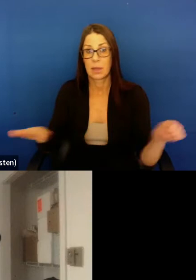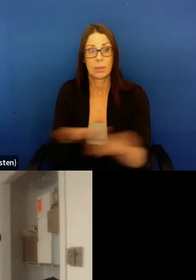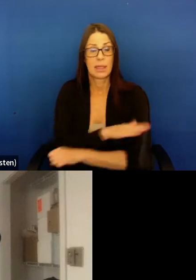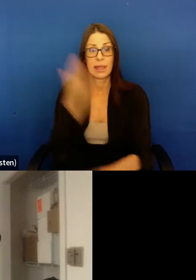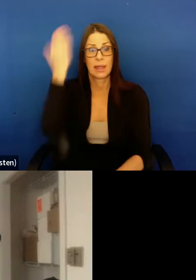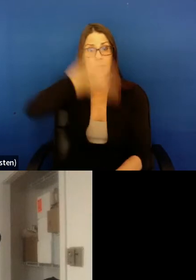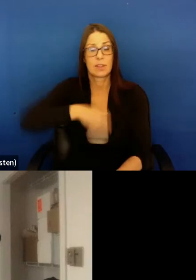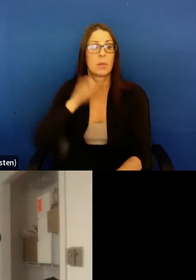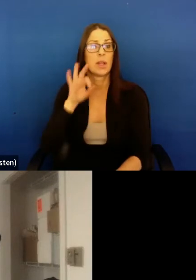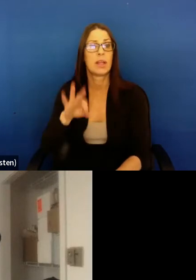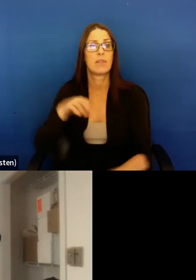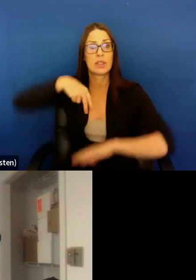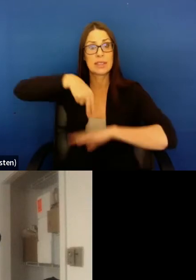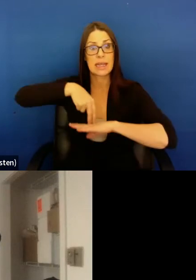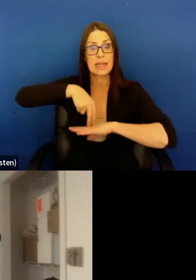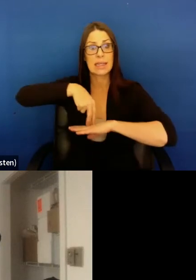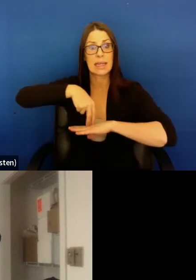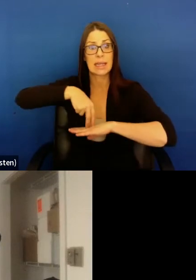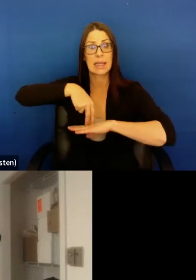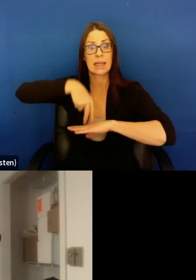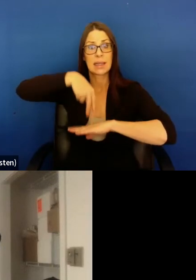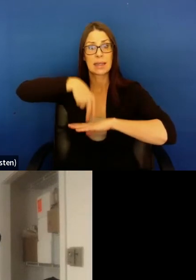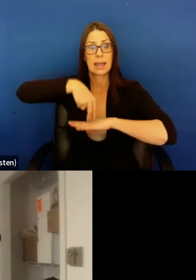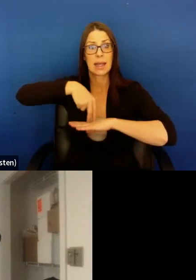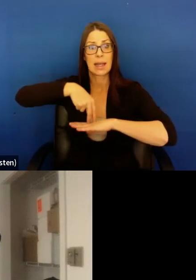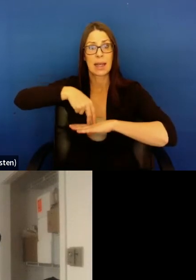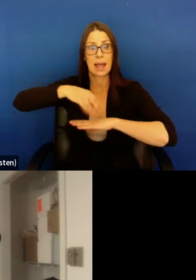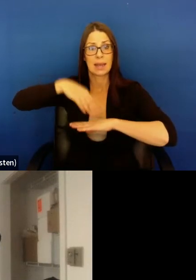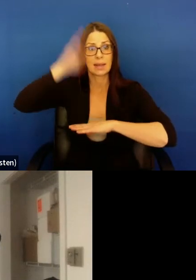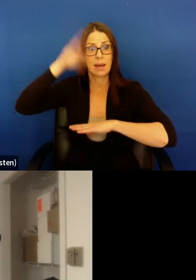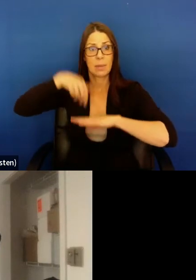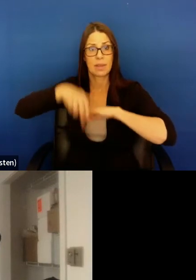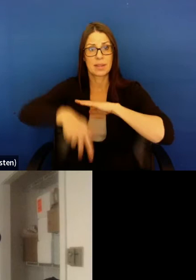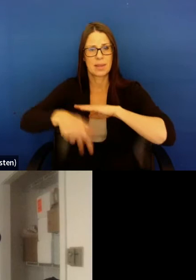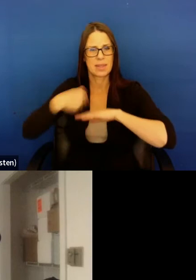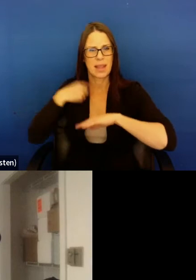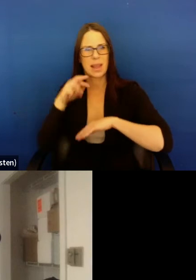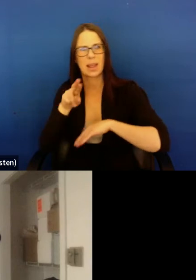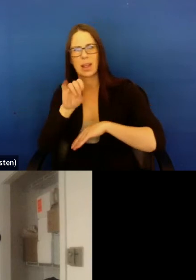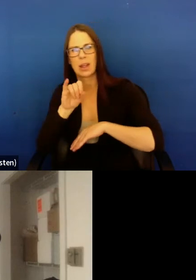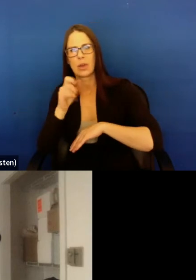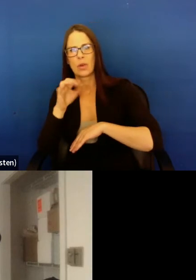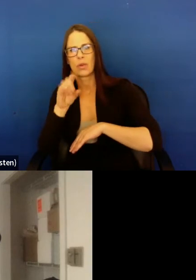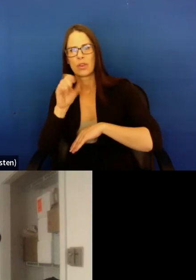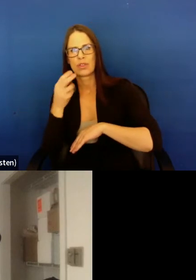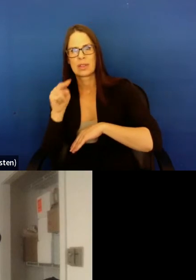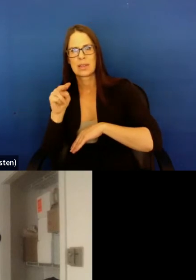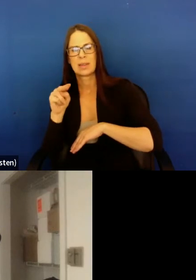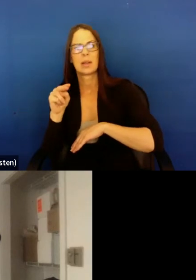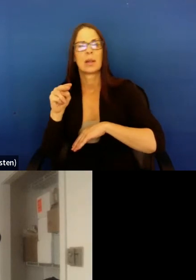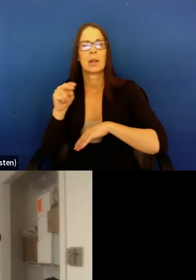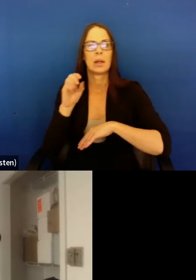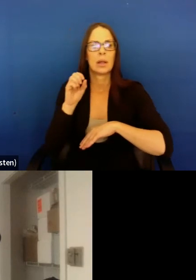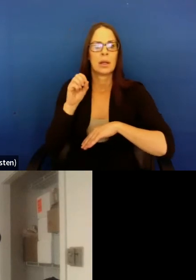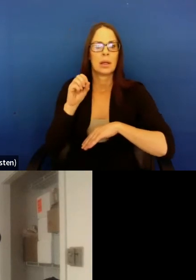standing at the top of the steps and you're looking at, and like I said, I think there are some over by Richardson too, plenty. And I haven't been over there today, but